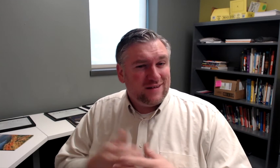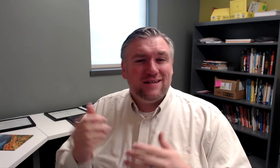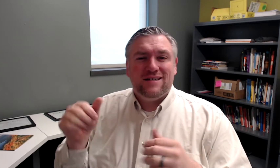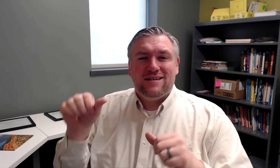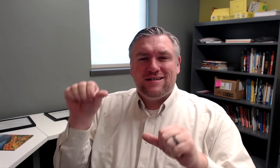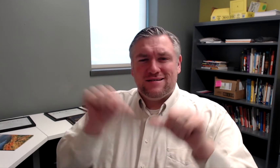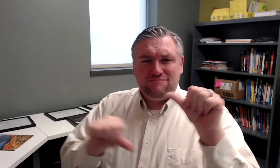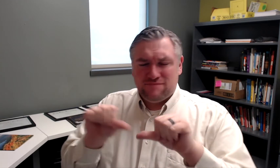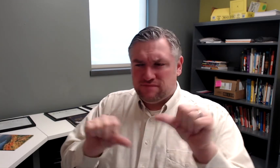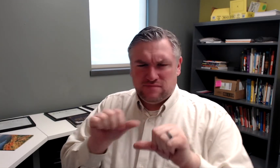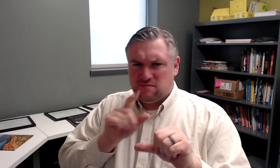thing.